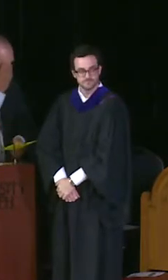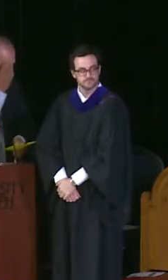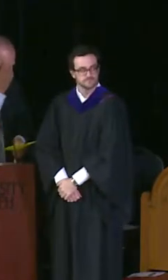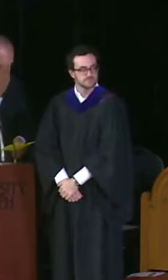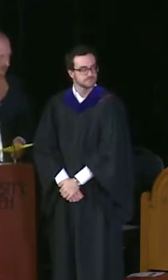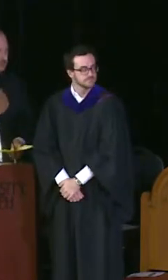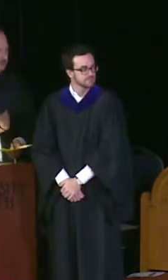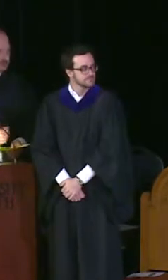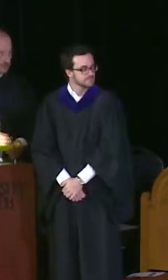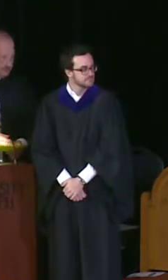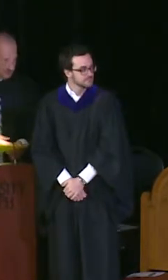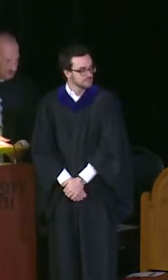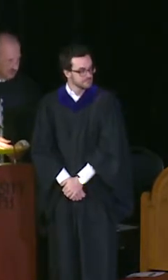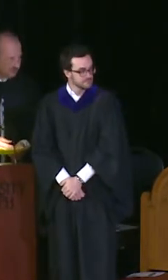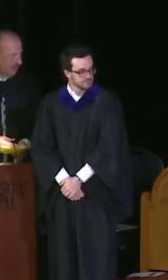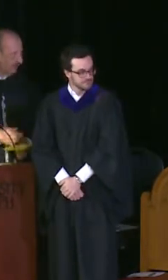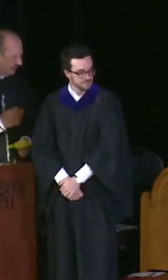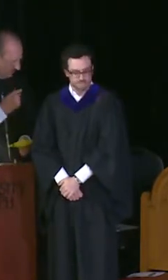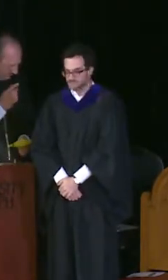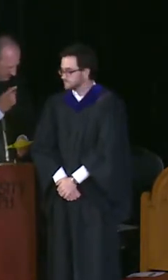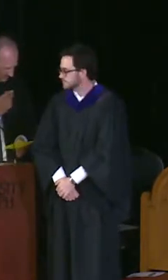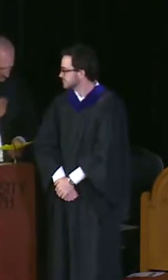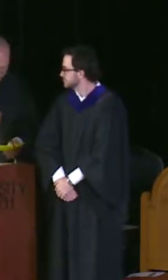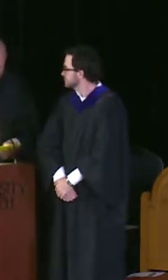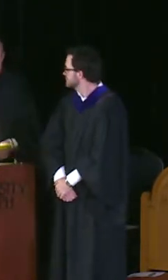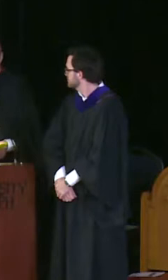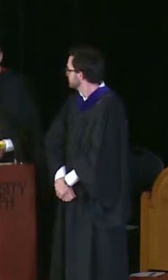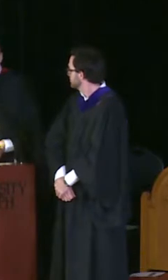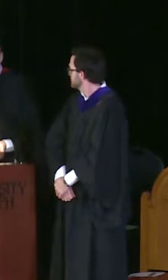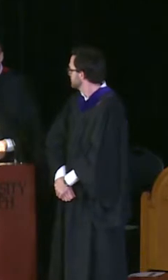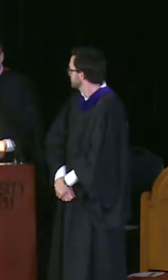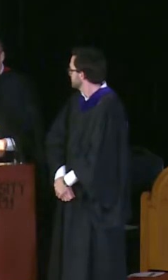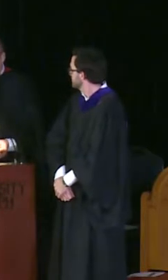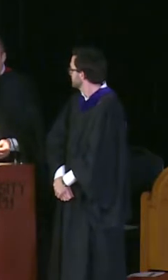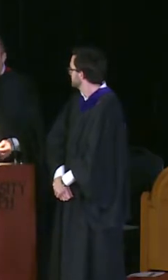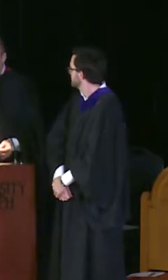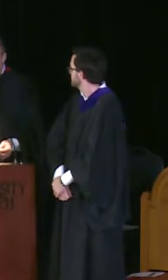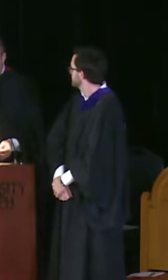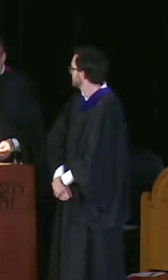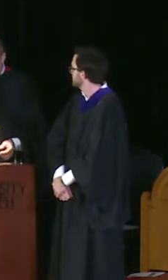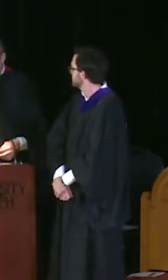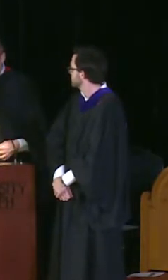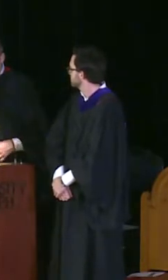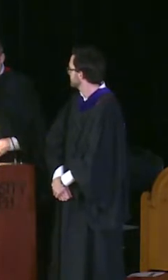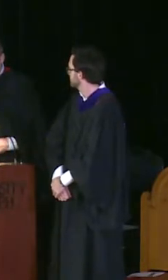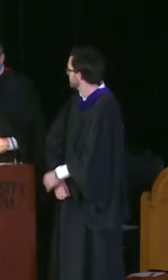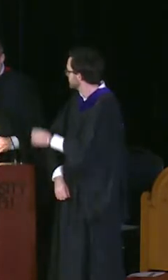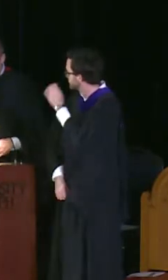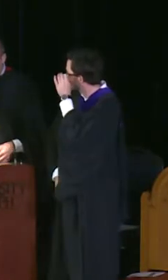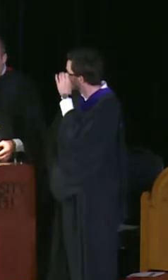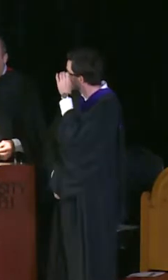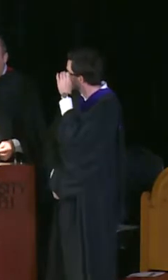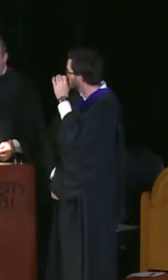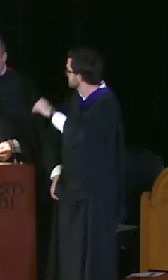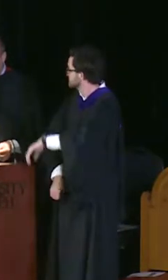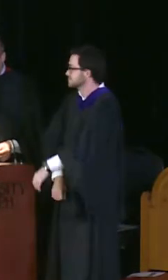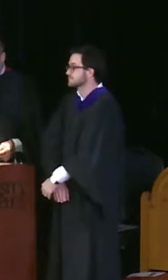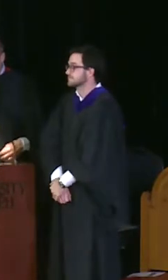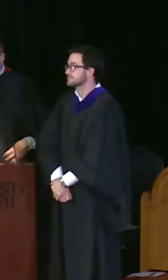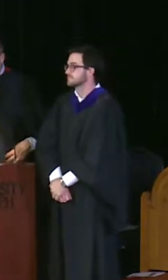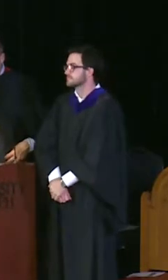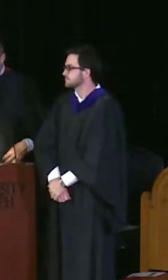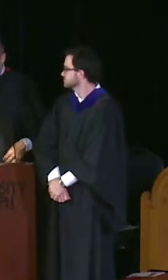Madam Chancellor, Mr. President, Madam Provost, I have the honor to present to you these scholars from the College of Physical and